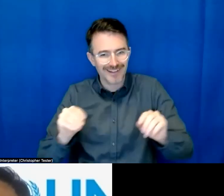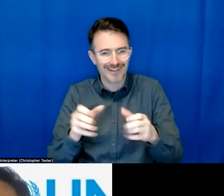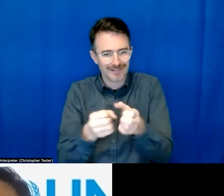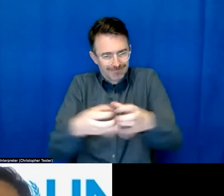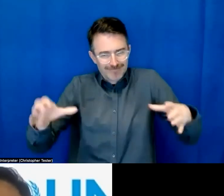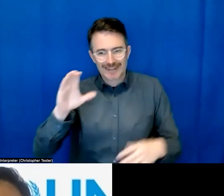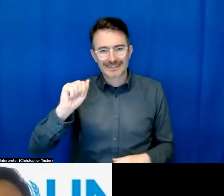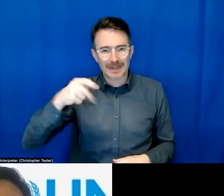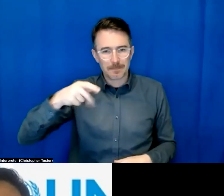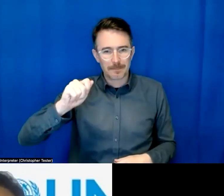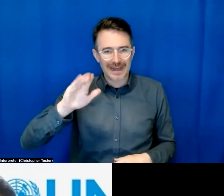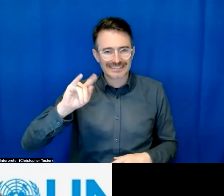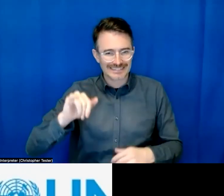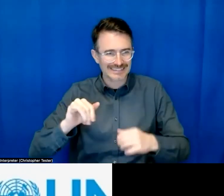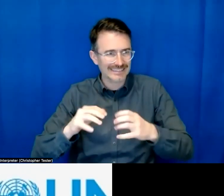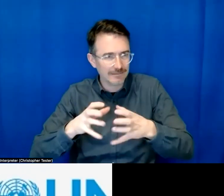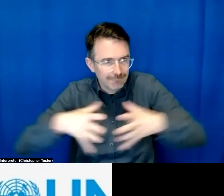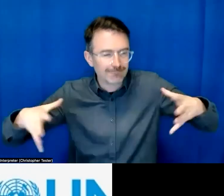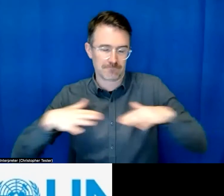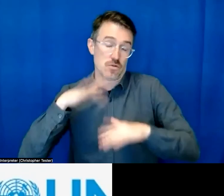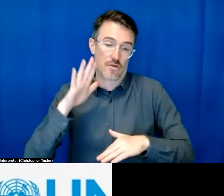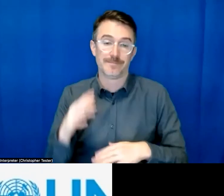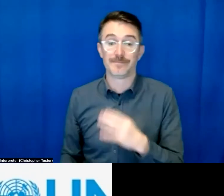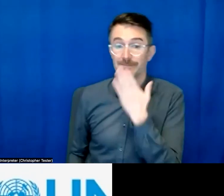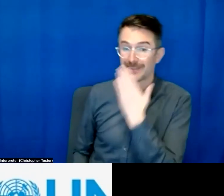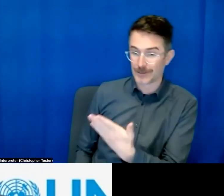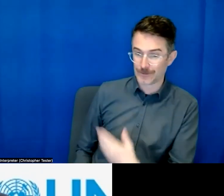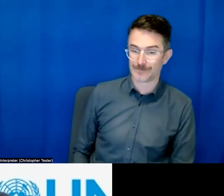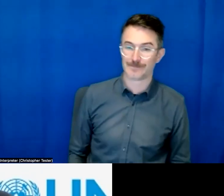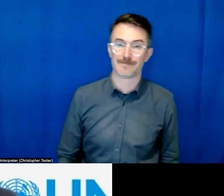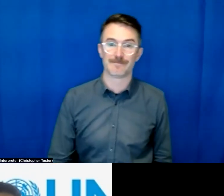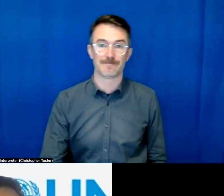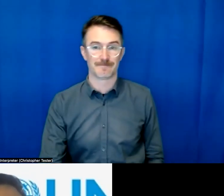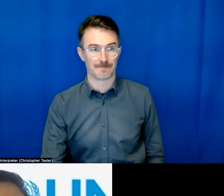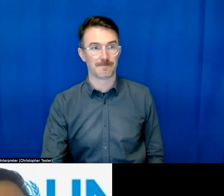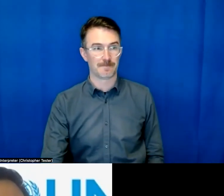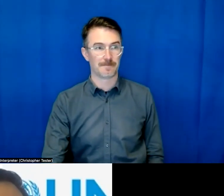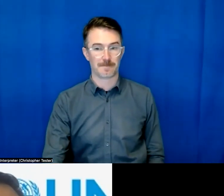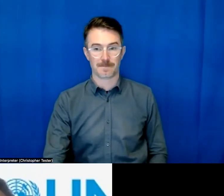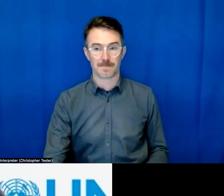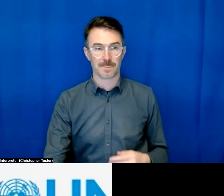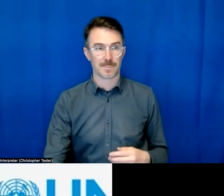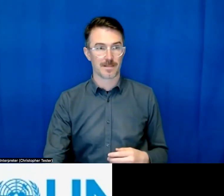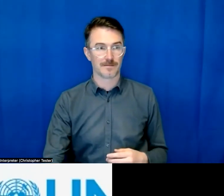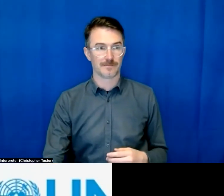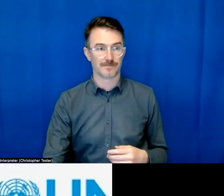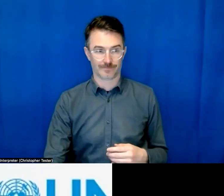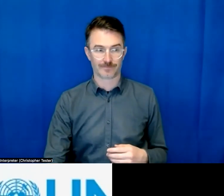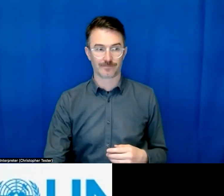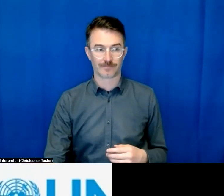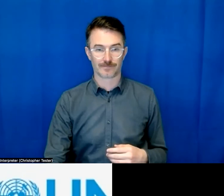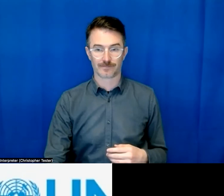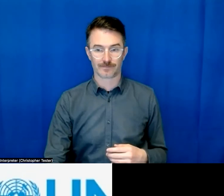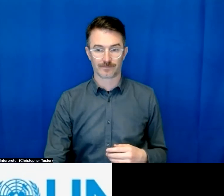Thank you, Manjura. I think that was the last questions we have. It was really a rich discussion that we